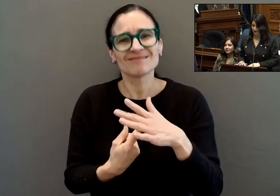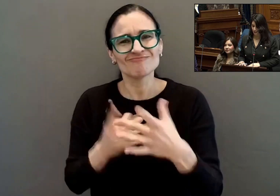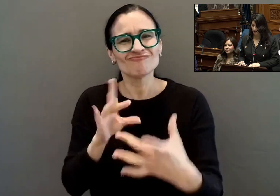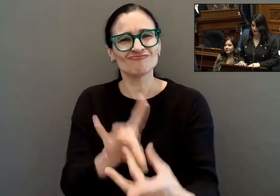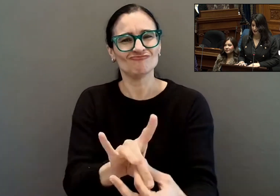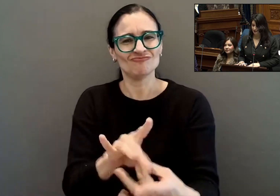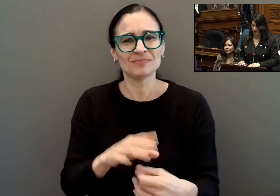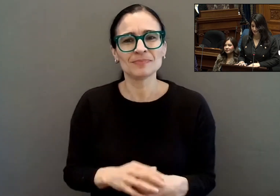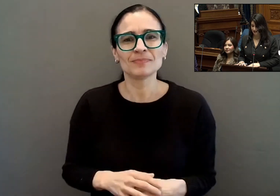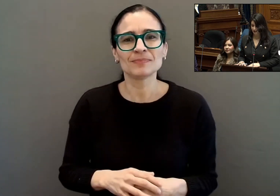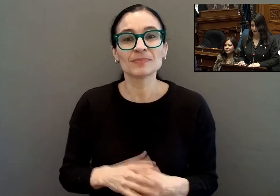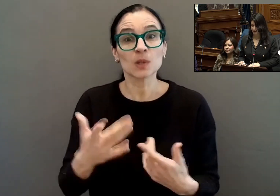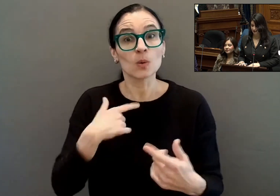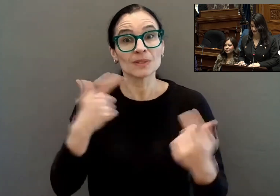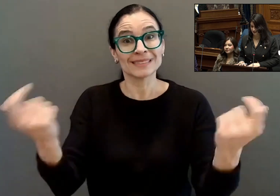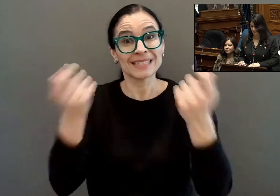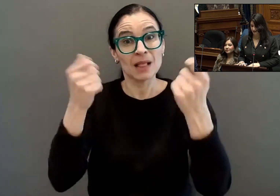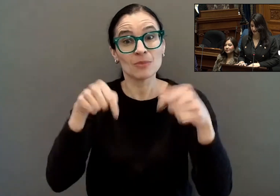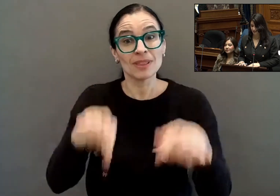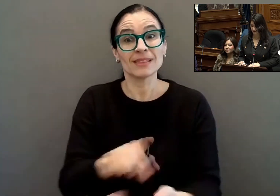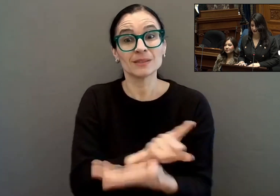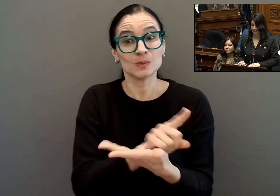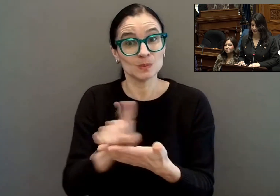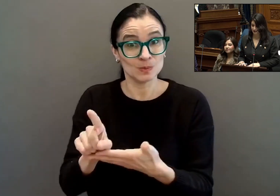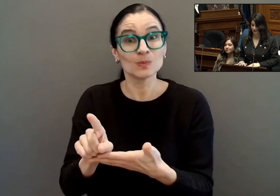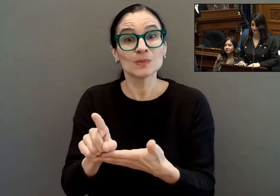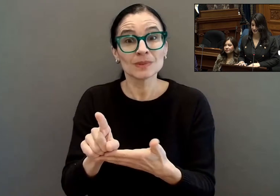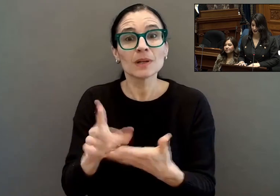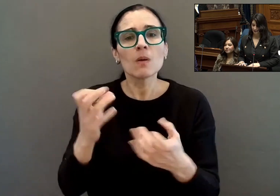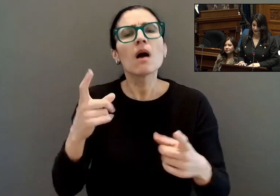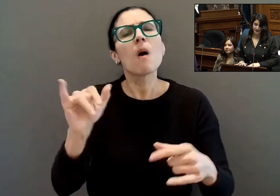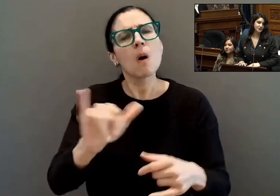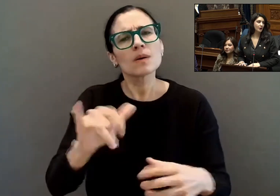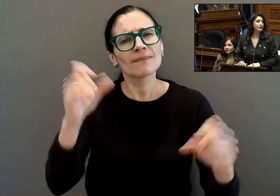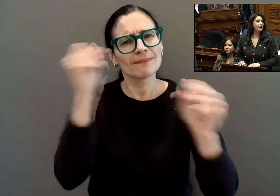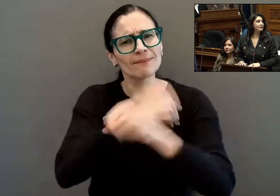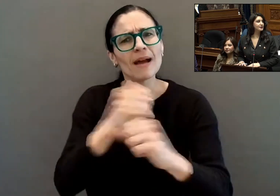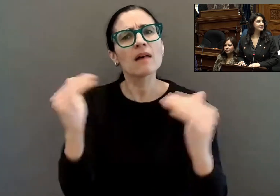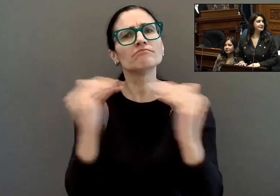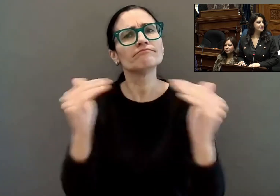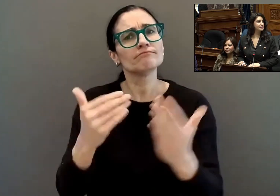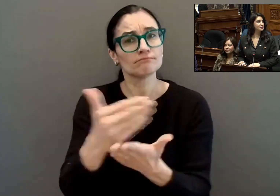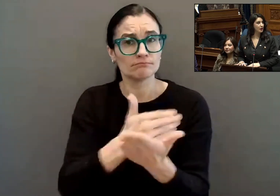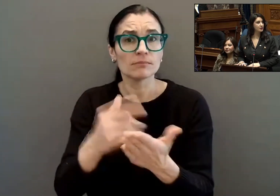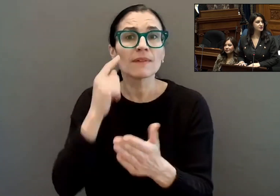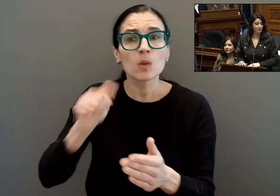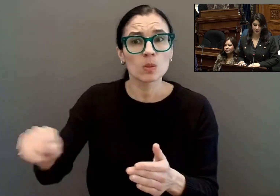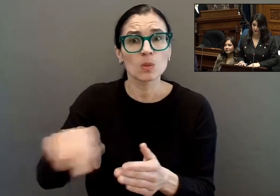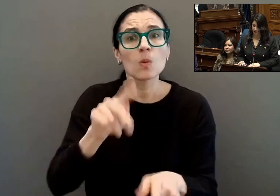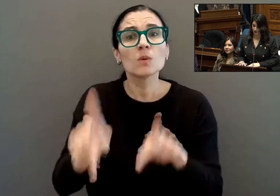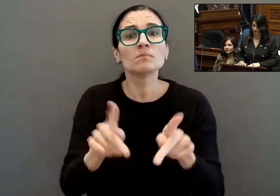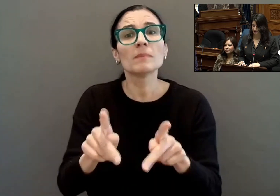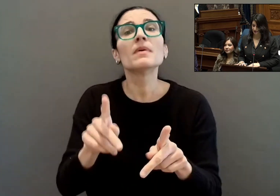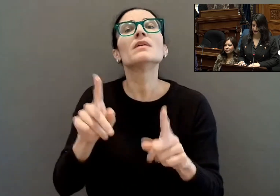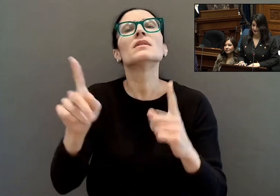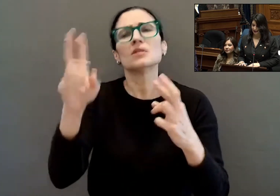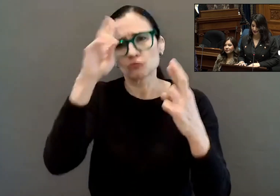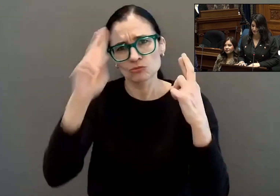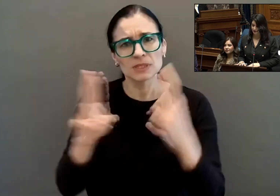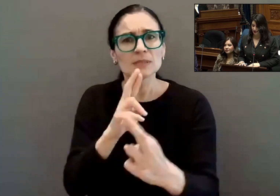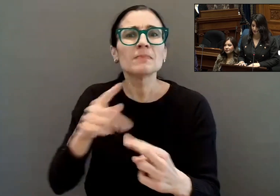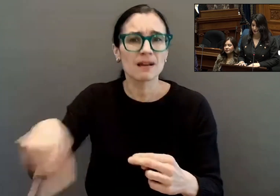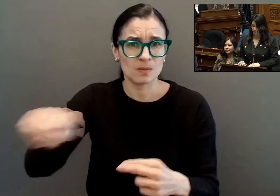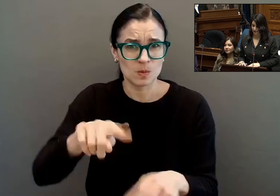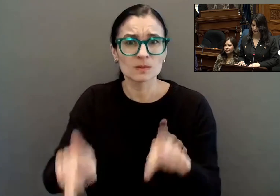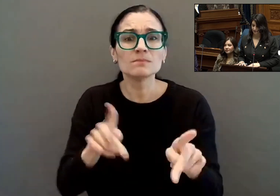for fair wages, job security, and the respect their profession deserves, because strong libraries need strong, supported workers. To